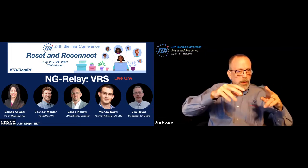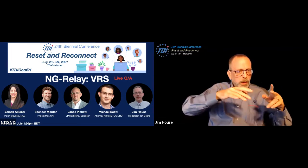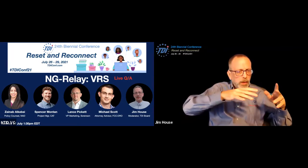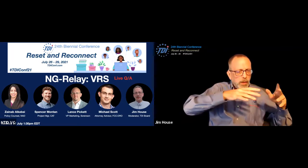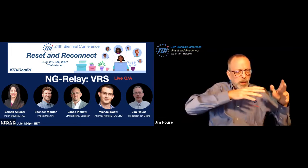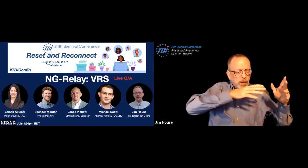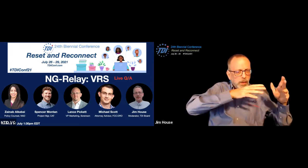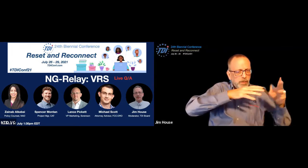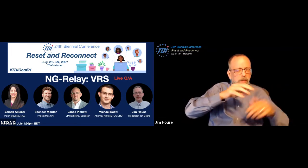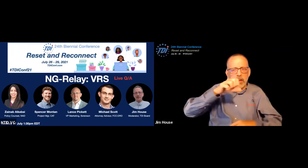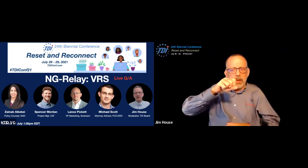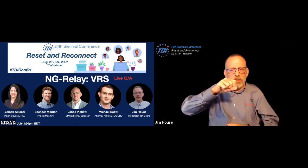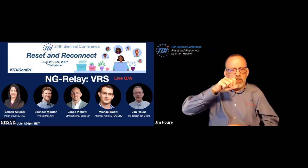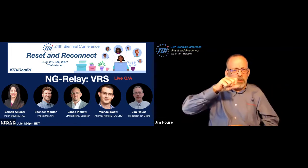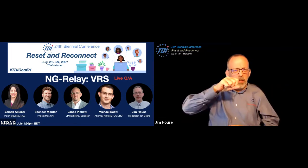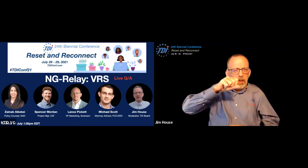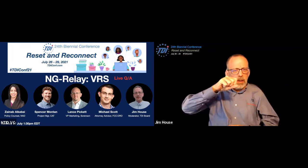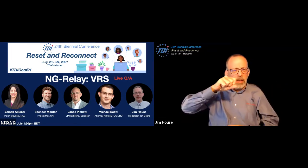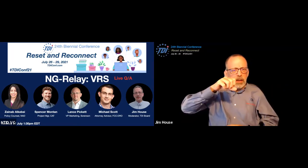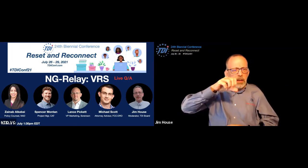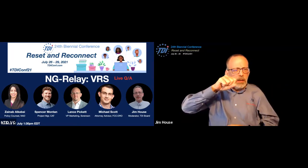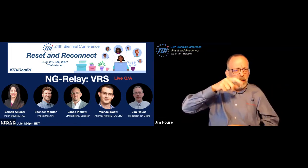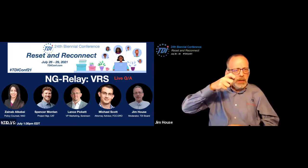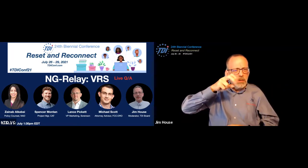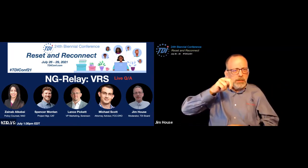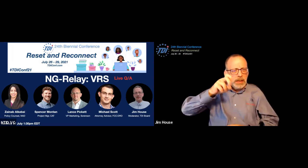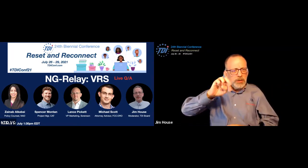overlapping. Okay.